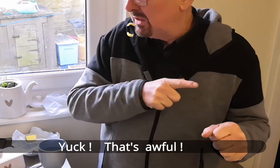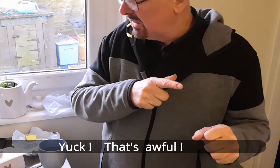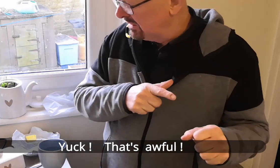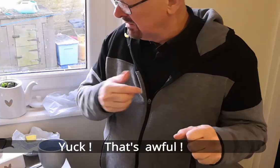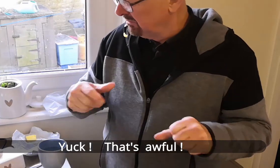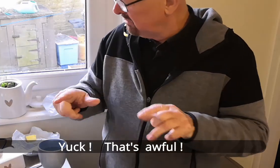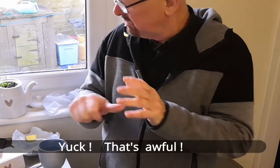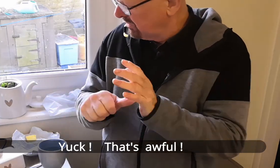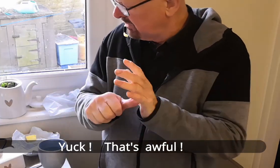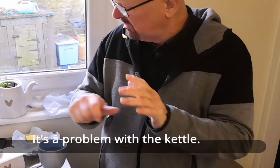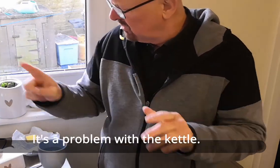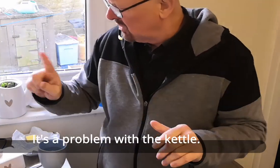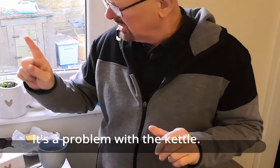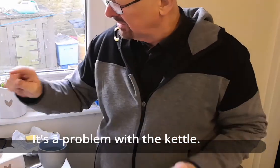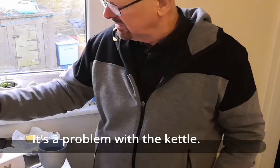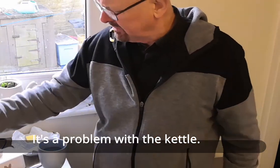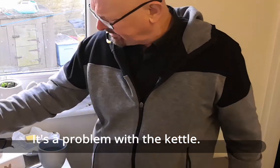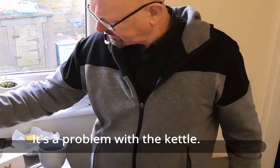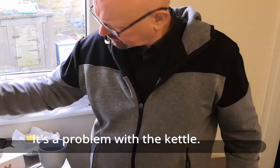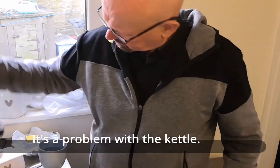That's awful. It's cold.